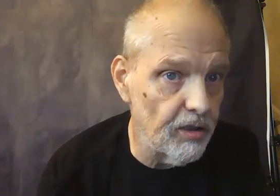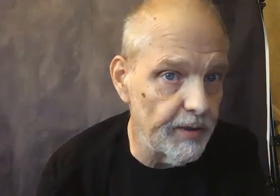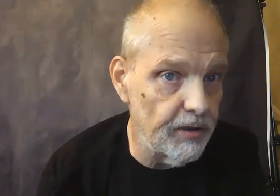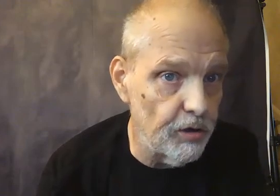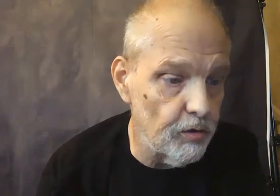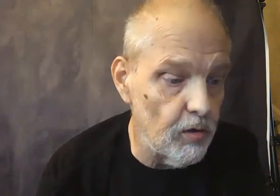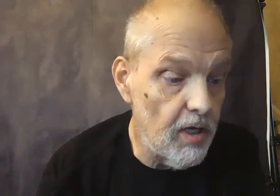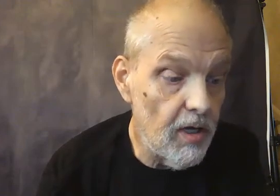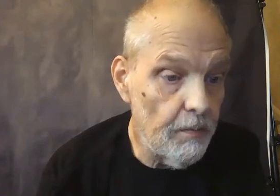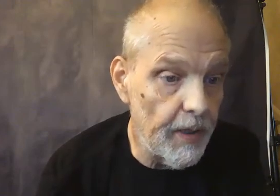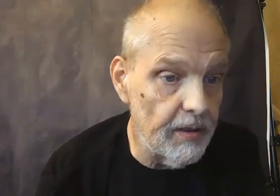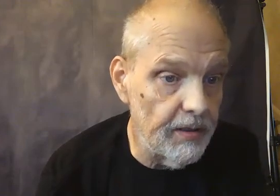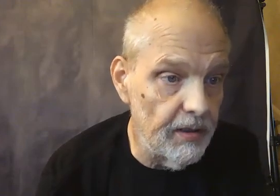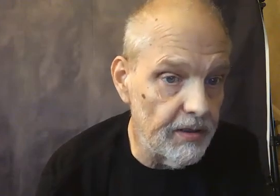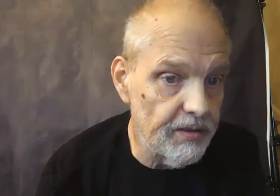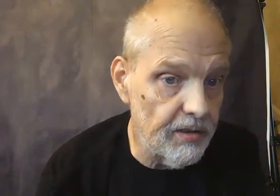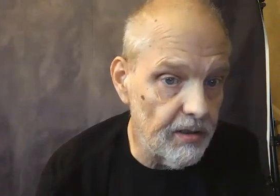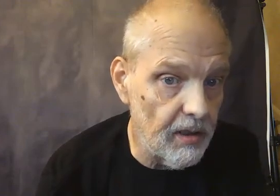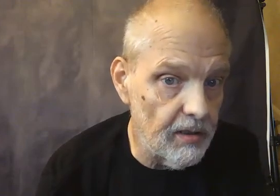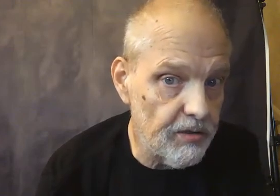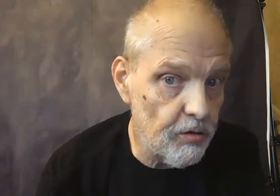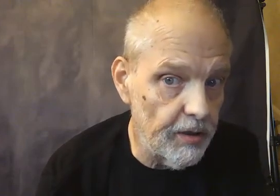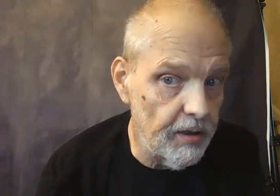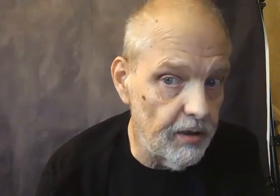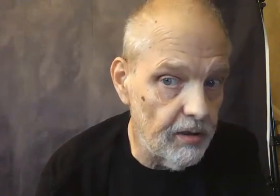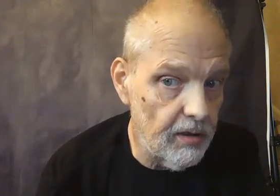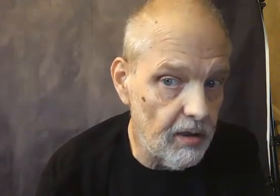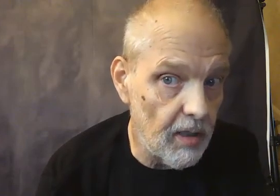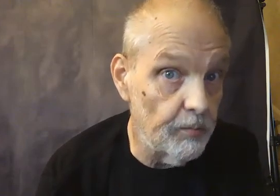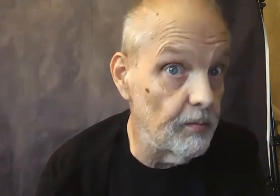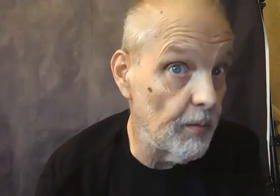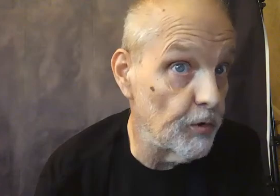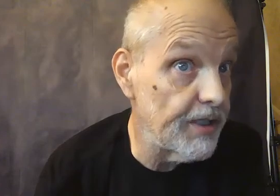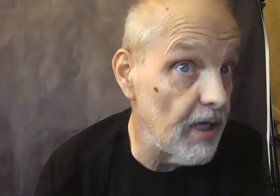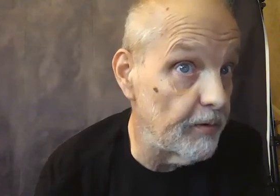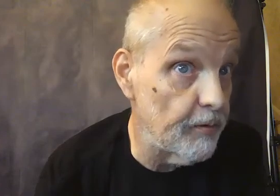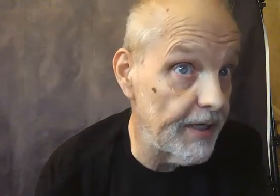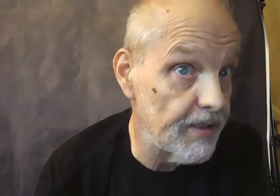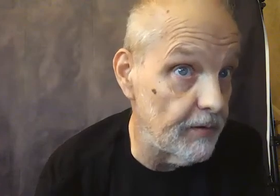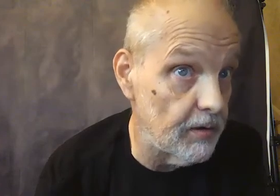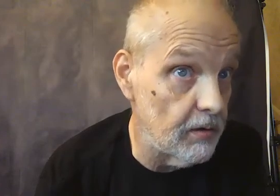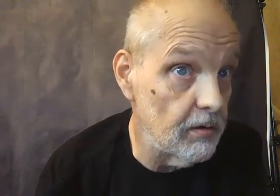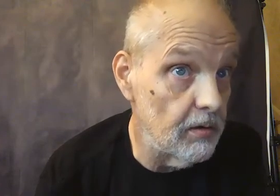to be due, but it's certainly, I'm going to say not before Thanksgiving.